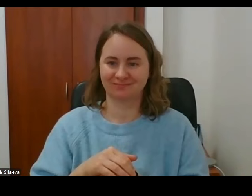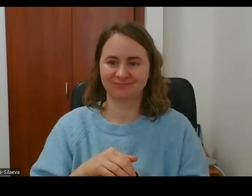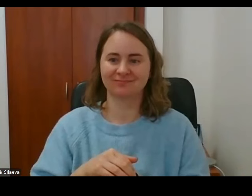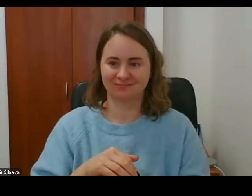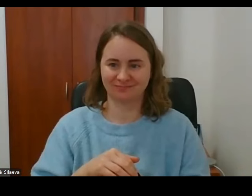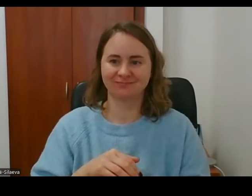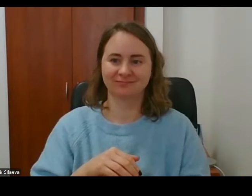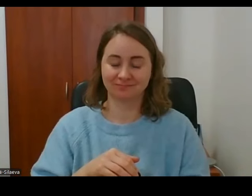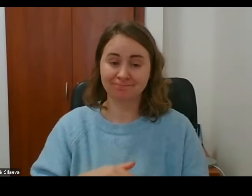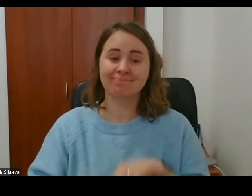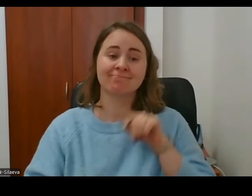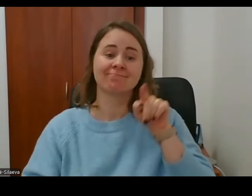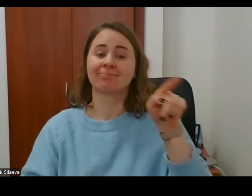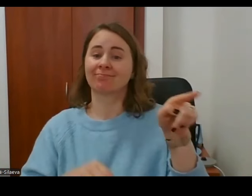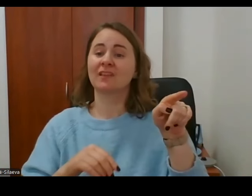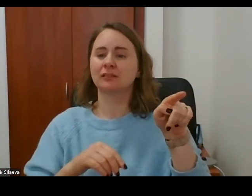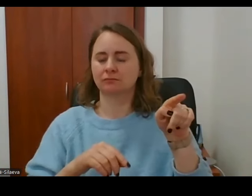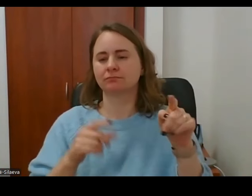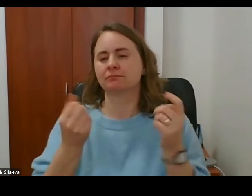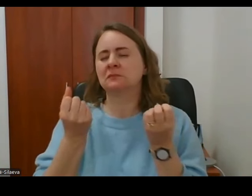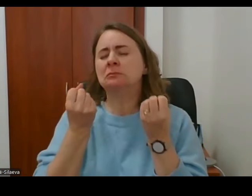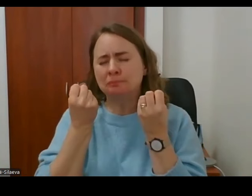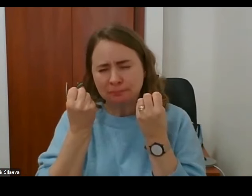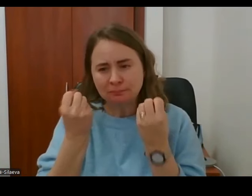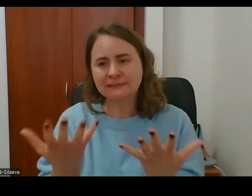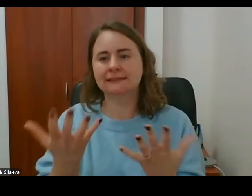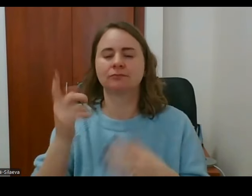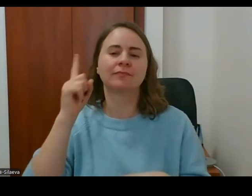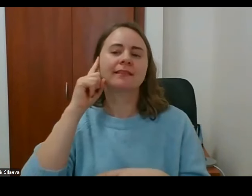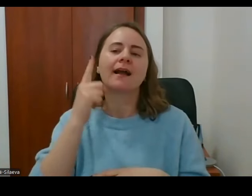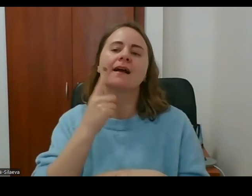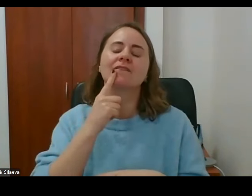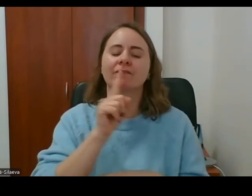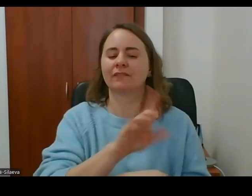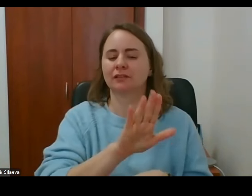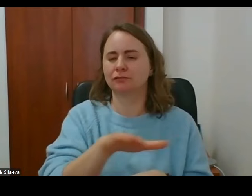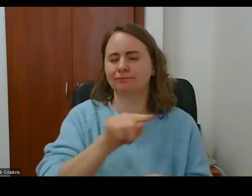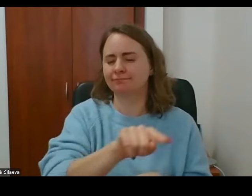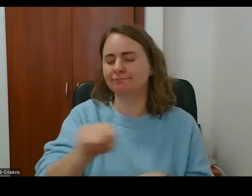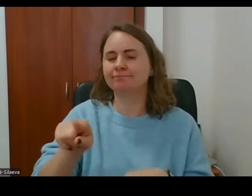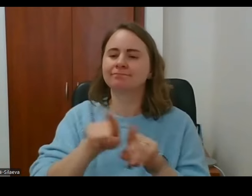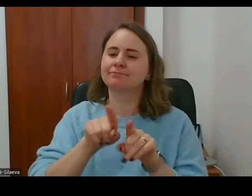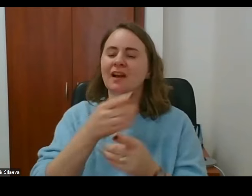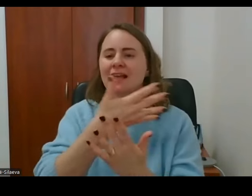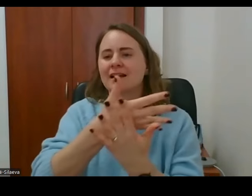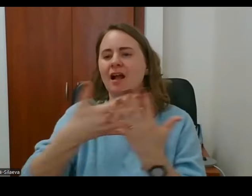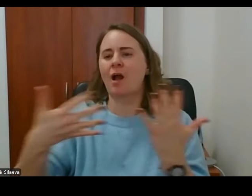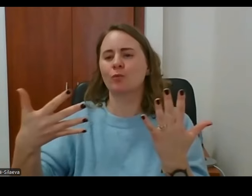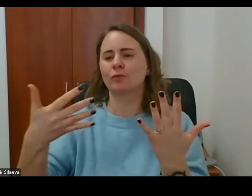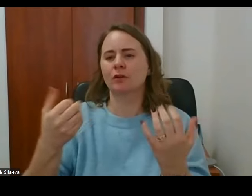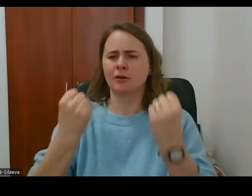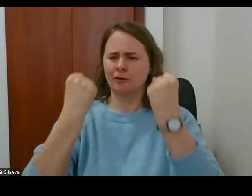different families have a different background and different approaches. For example,